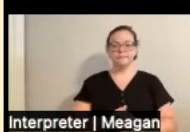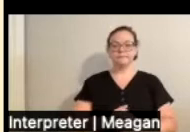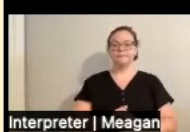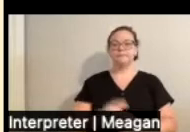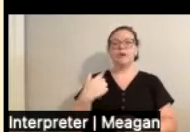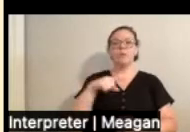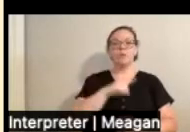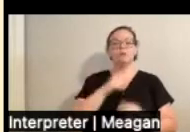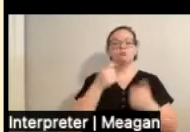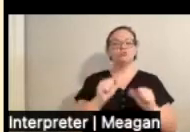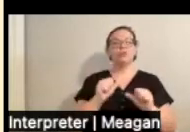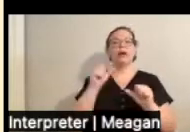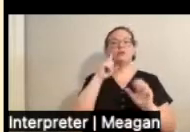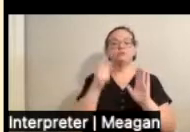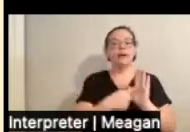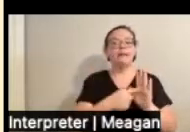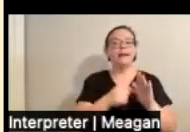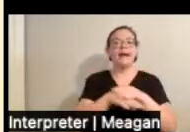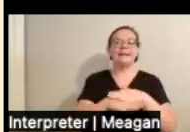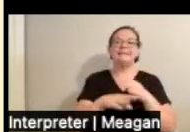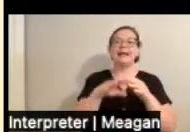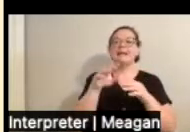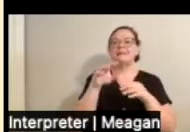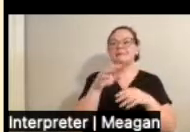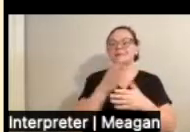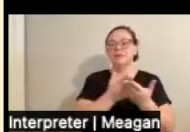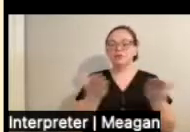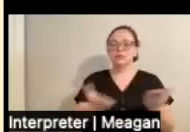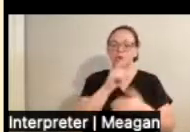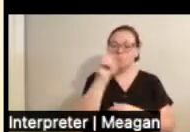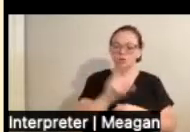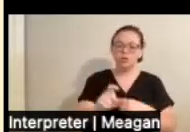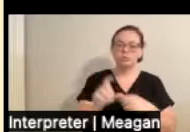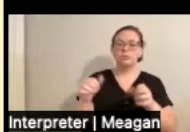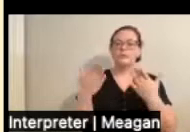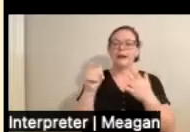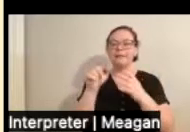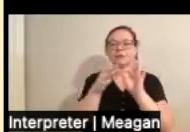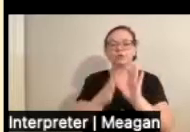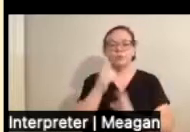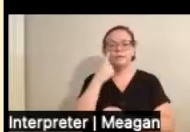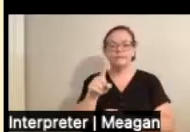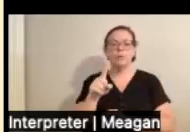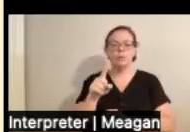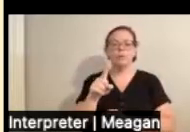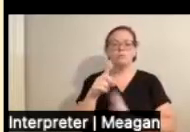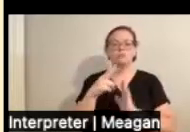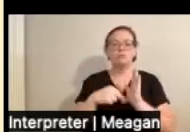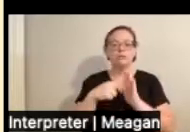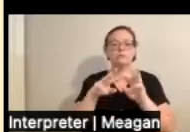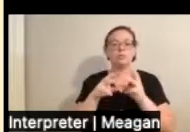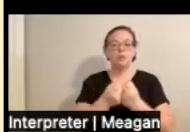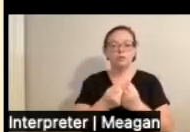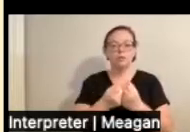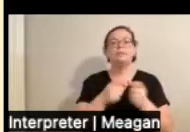of highlighting access features on Zoom, providing an ASL interpreter for our monthly readings and workshops, as well